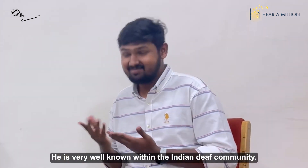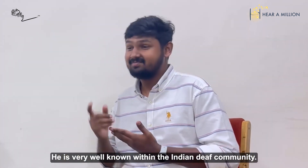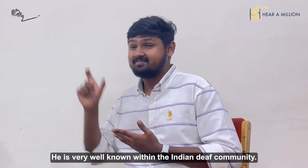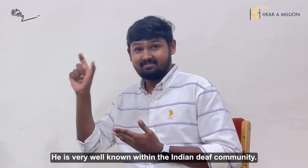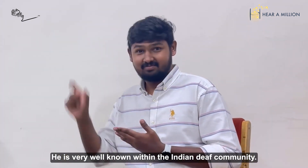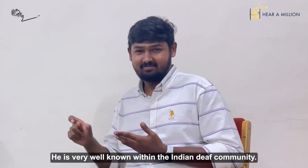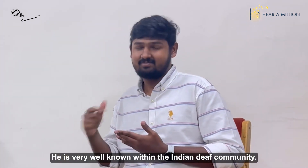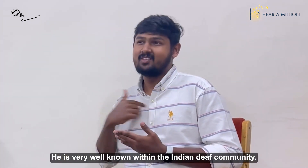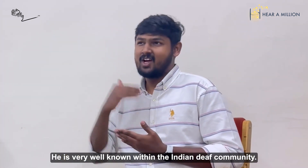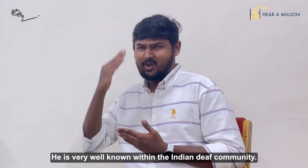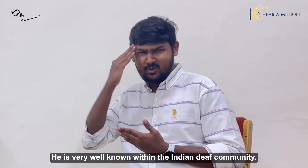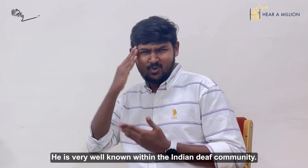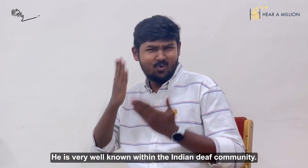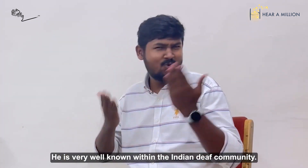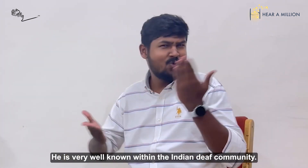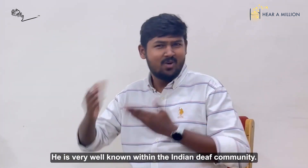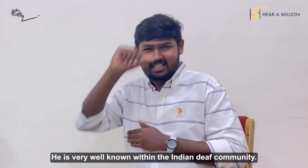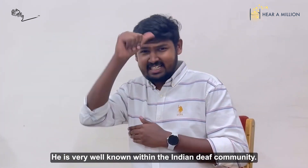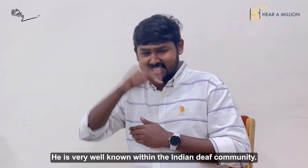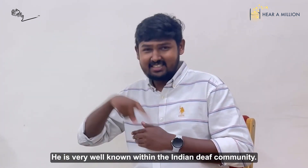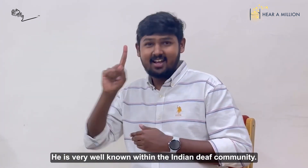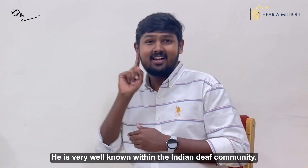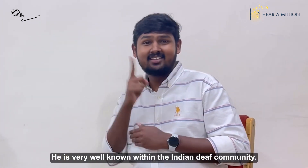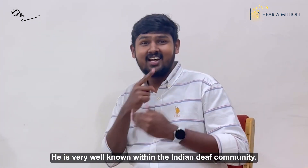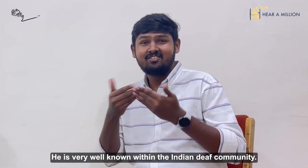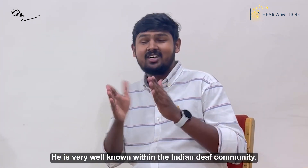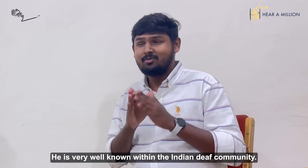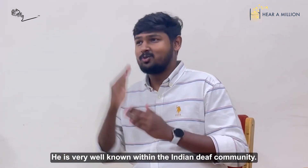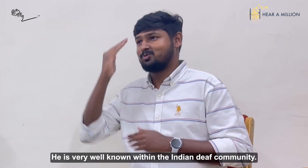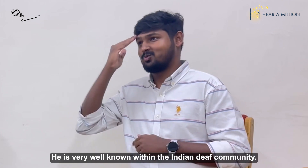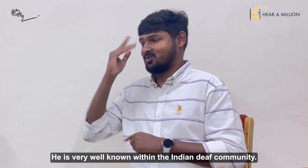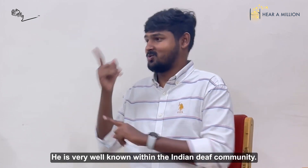America. He's very well known within the Indian deaf community.